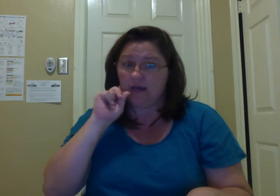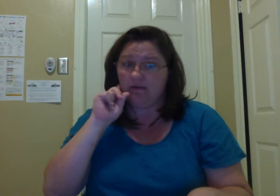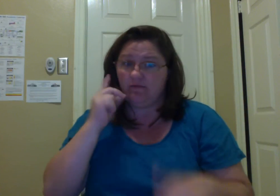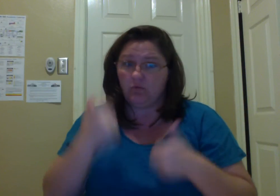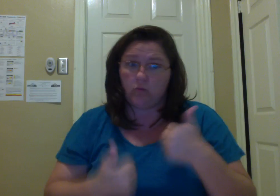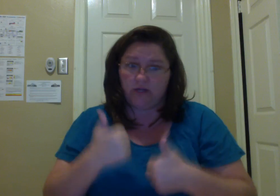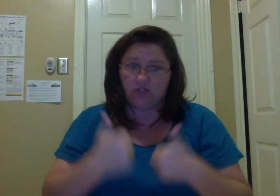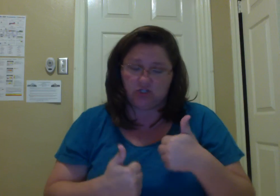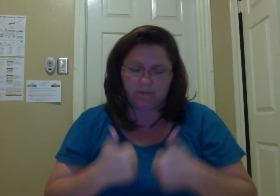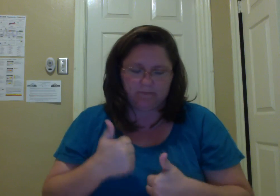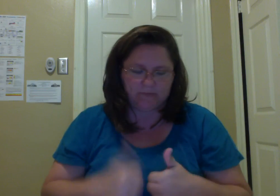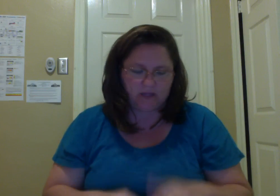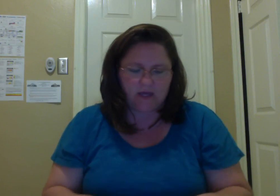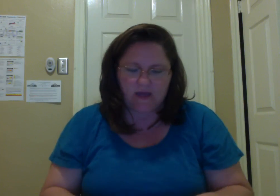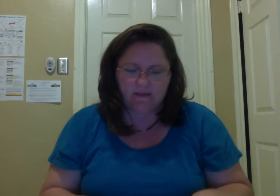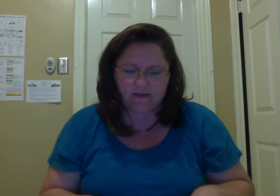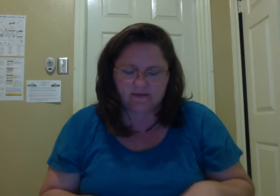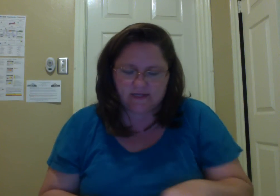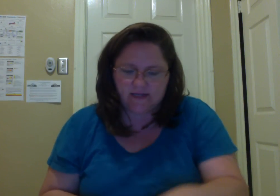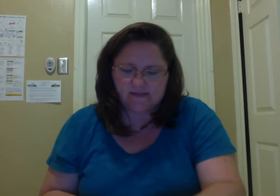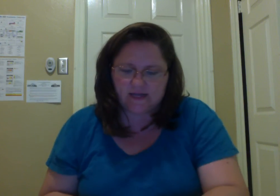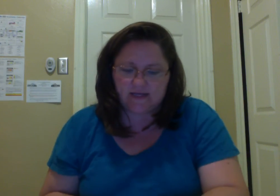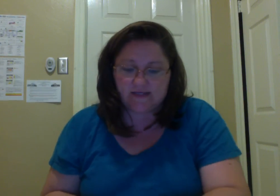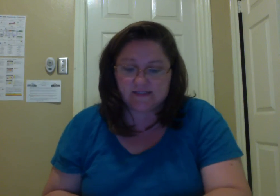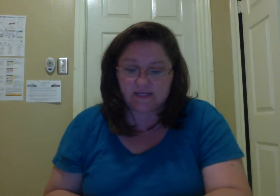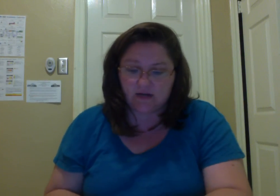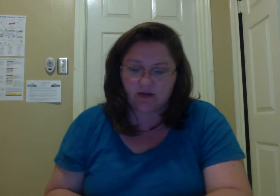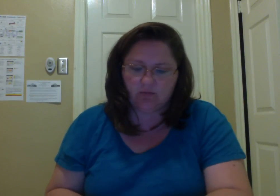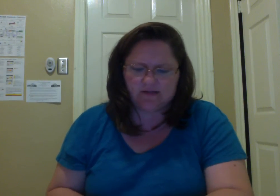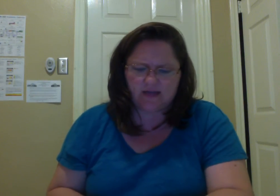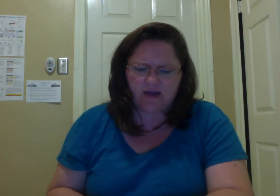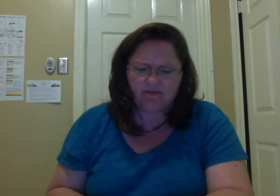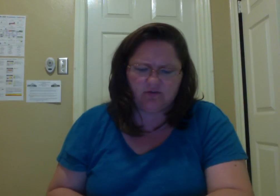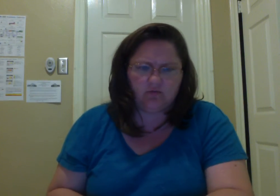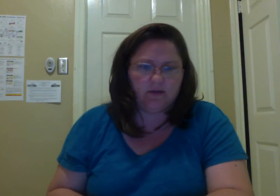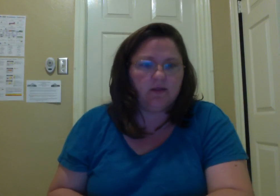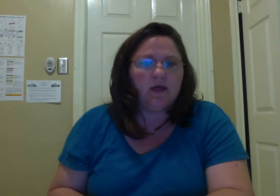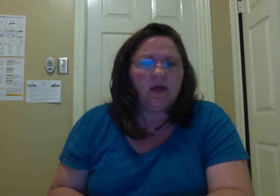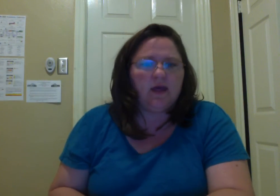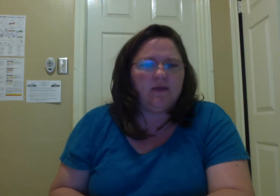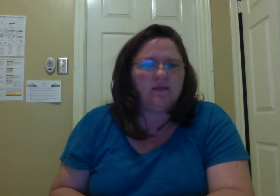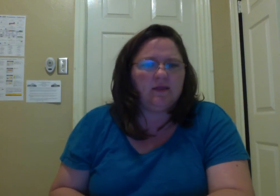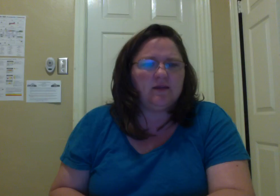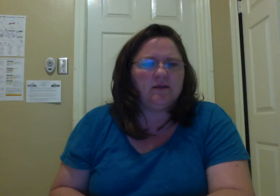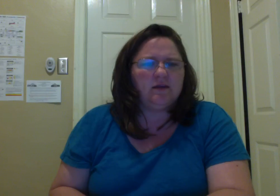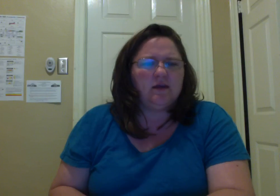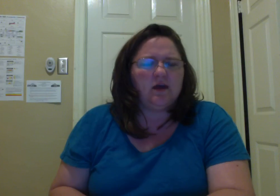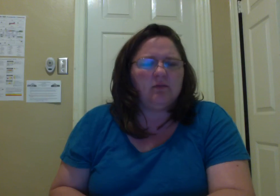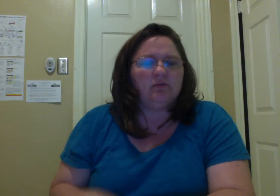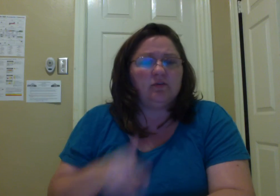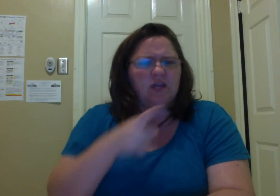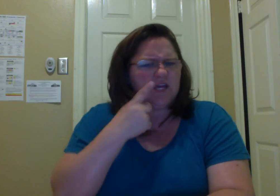deaf, which? And then Dan said, he's hearing. What does that have to do with? And then, so you say,